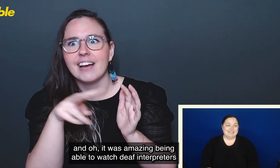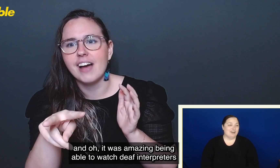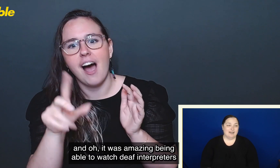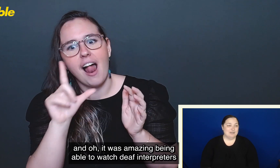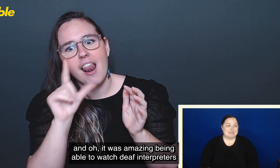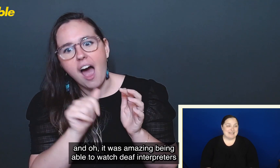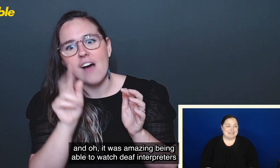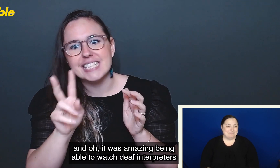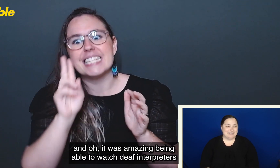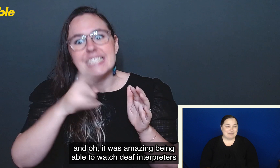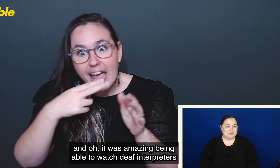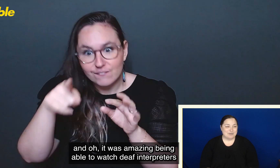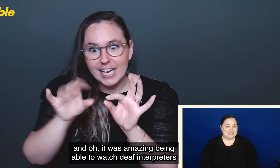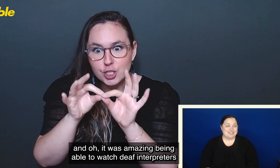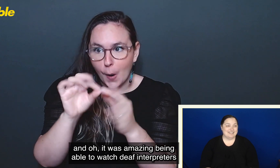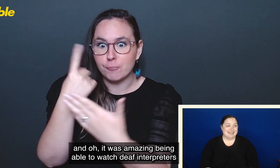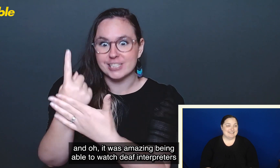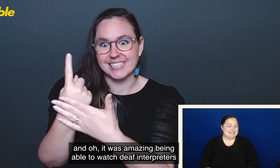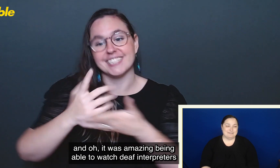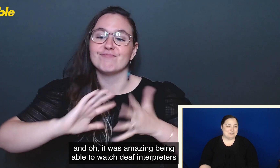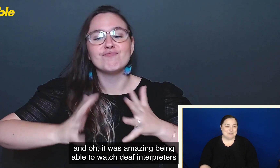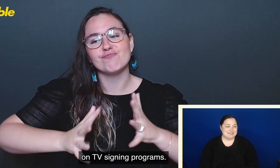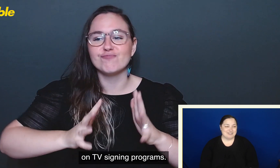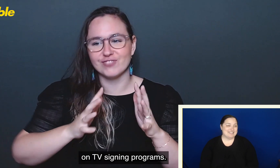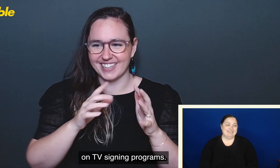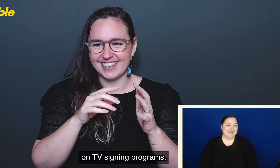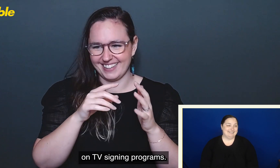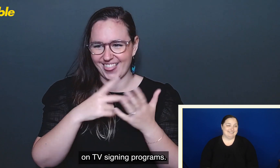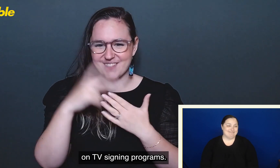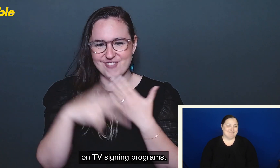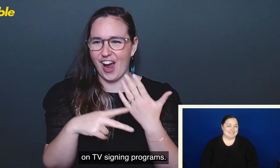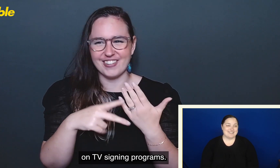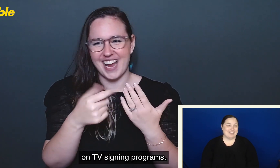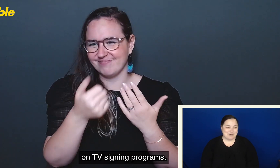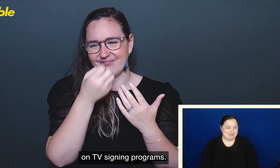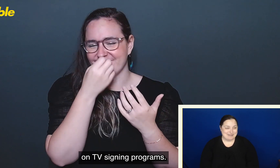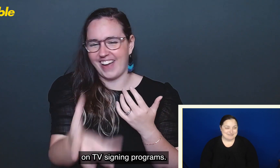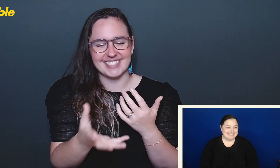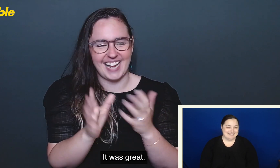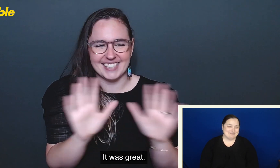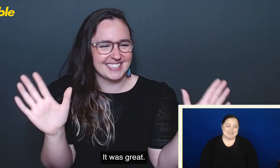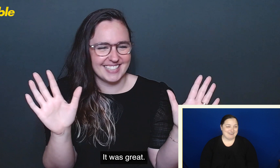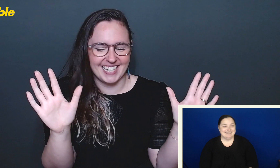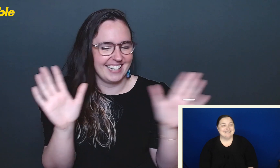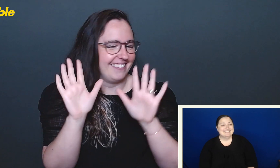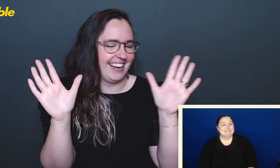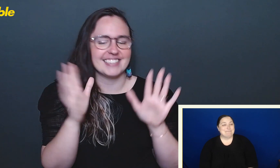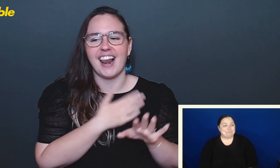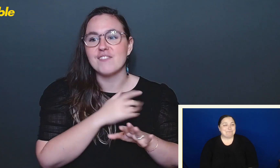and it was amazing being able to watch deaf interpreters on TV, signing programs. It was